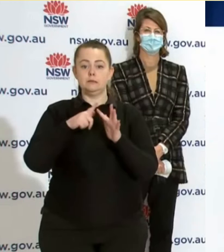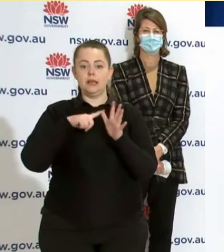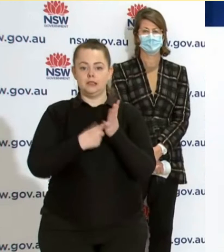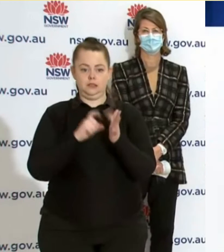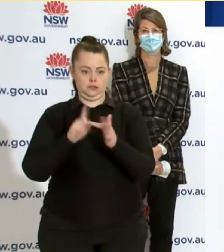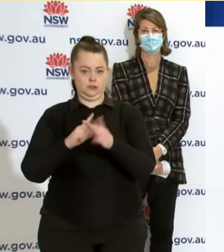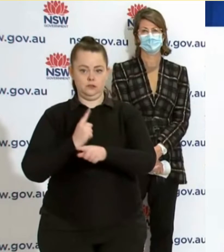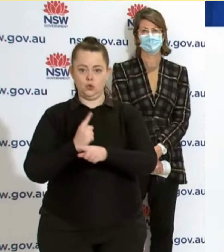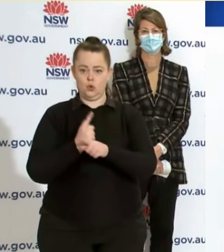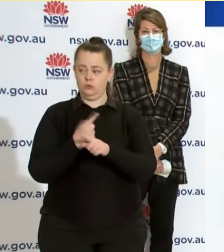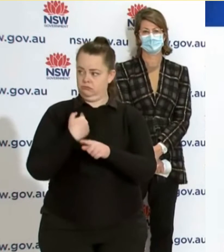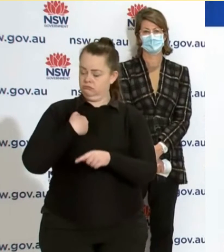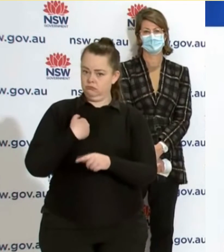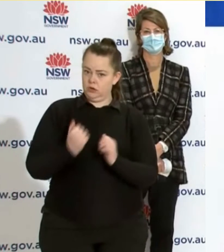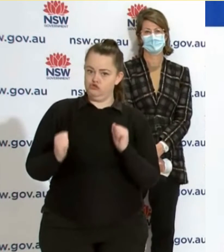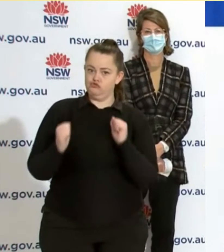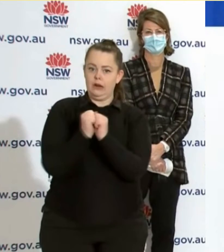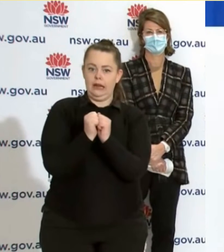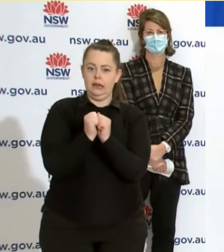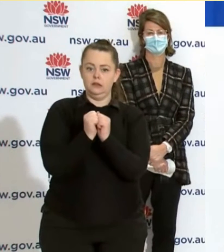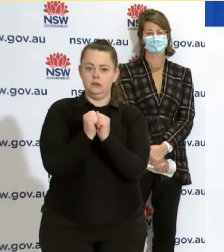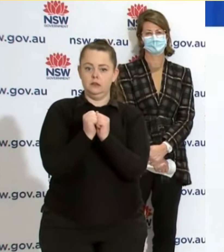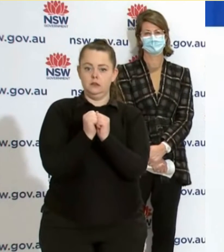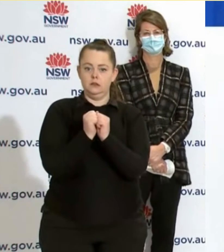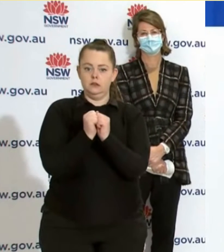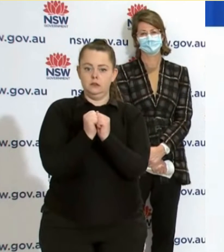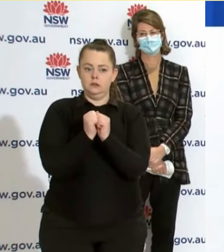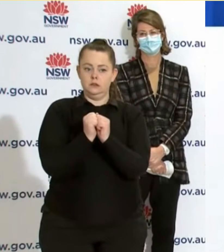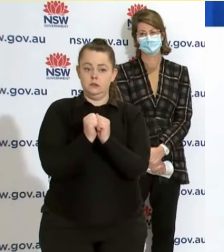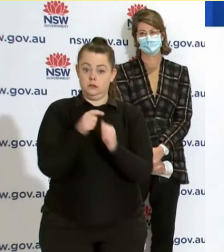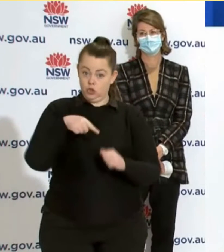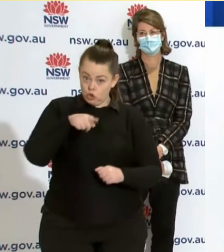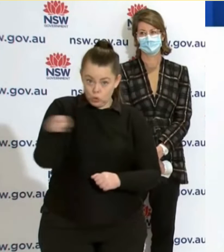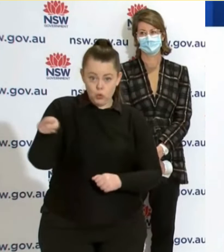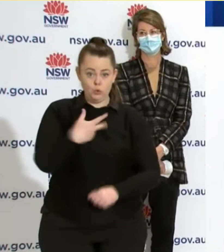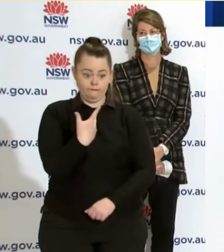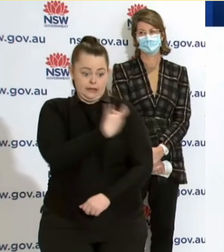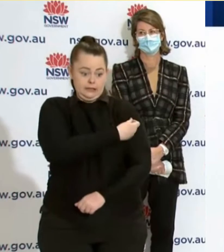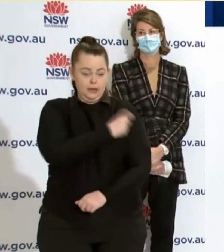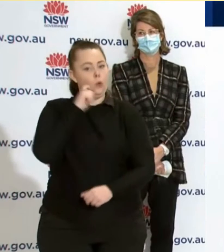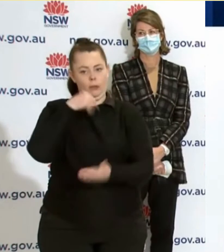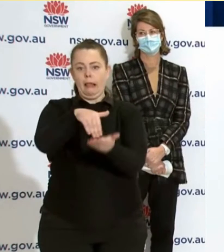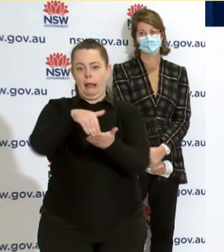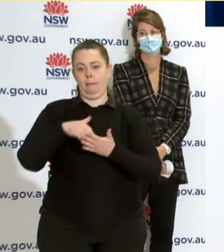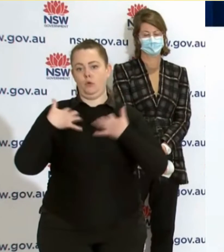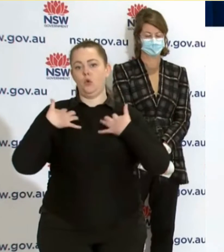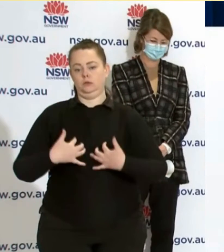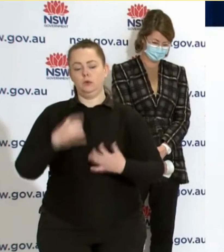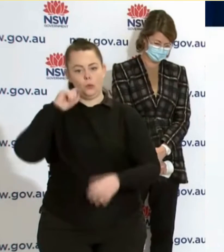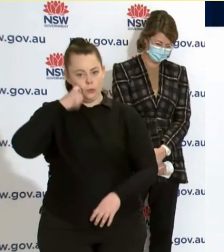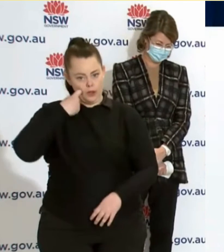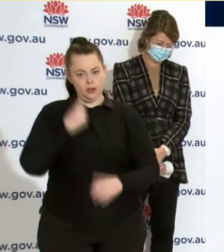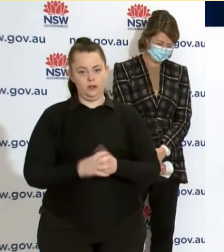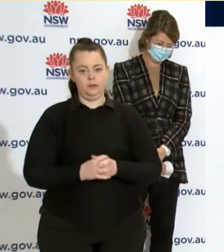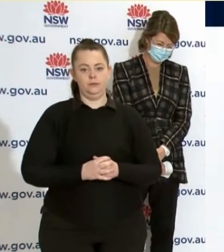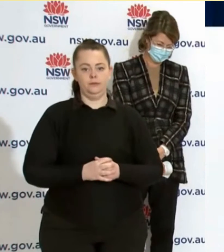those LGAs to have access to a beautiful experience in getting vaccinated. You will help us. So in terms of the